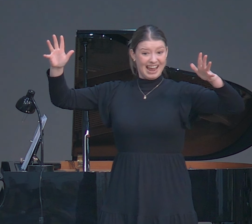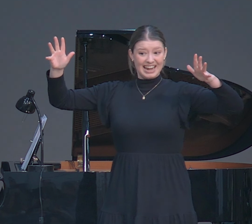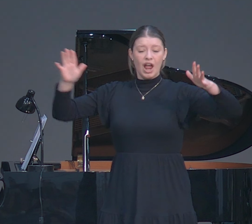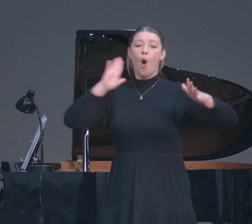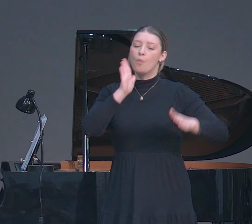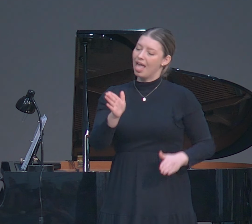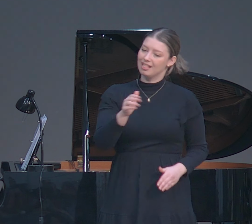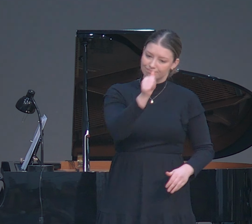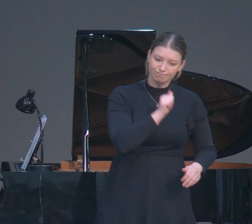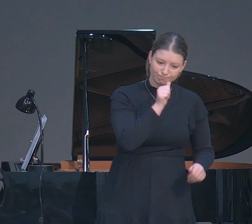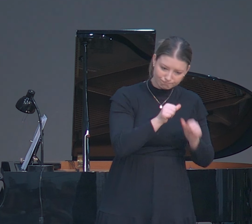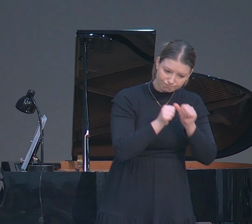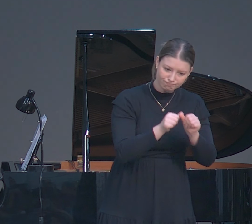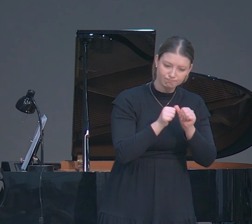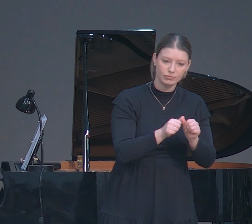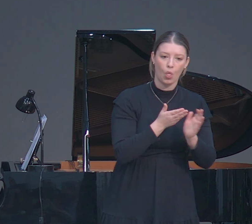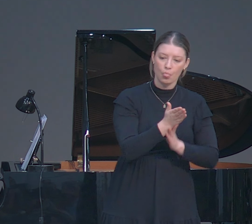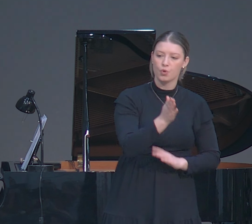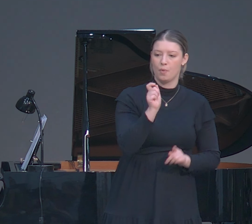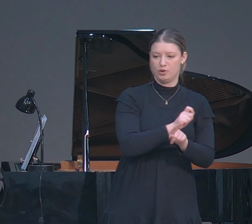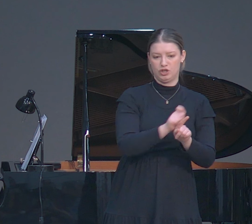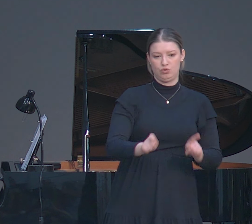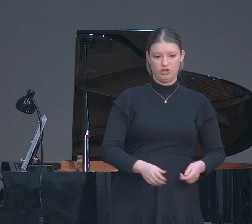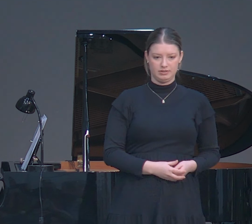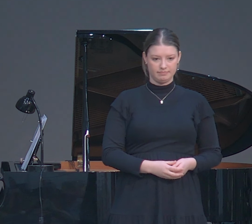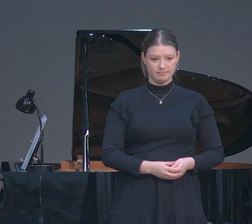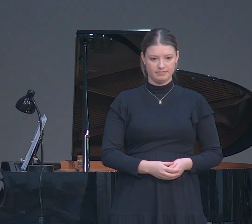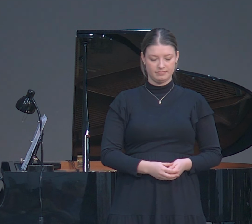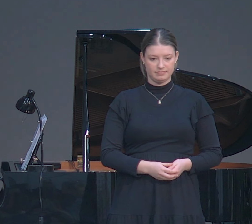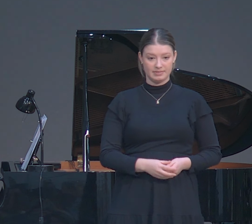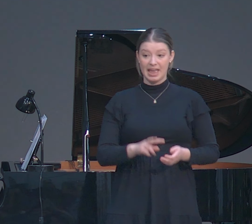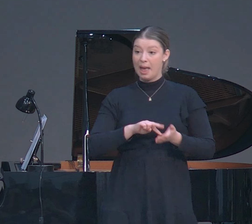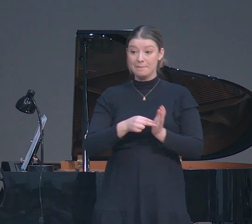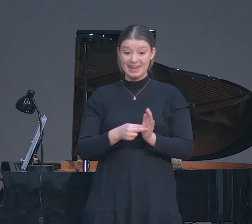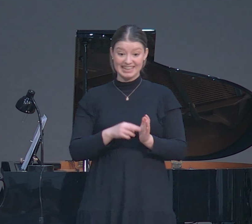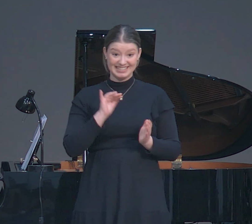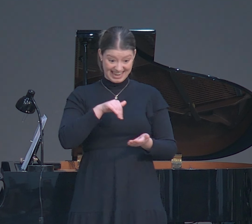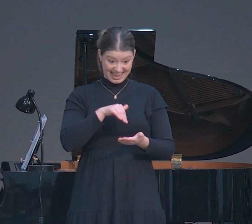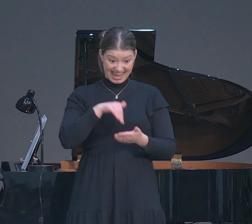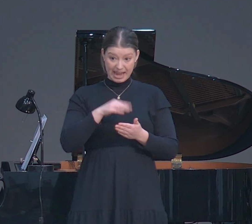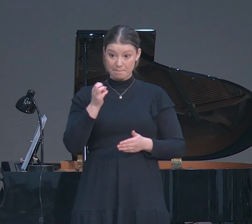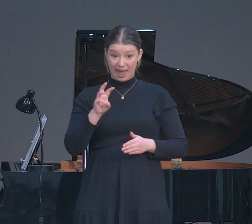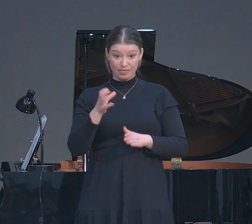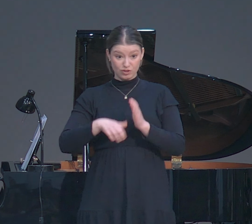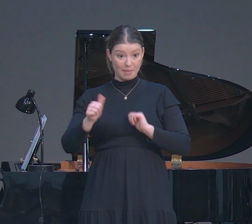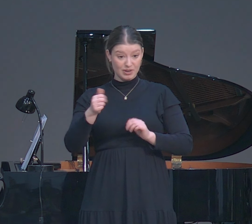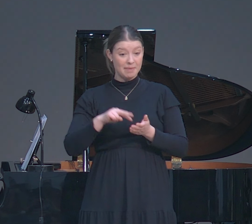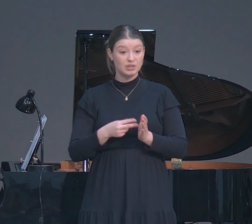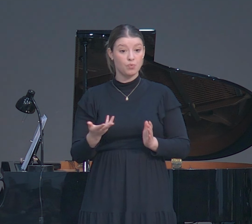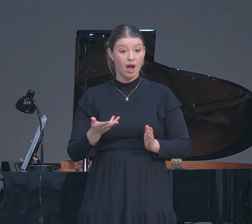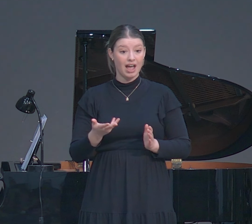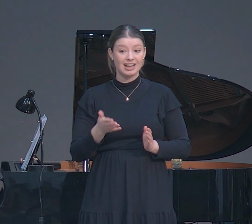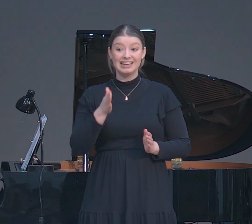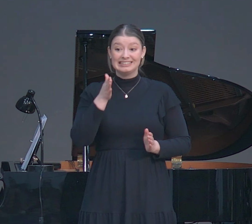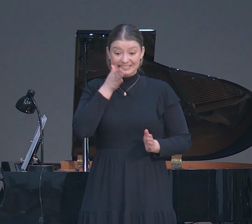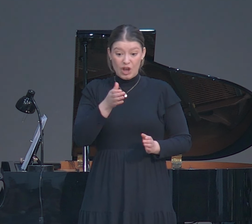to the end of their persecution, which in the immediate context of Matthew 10 means